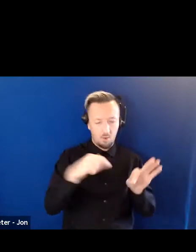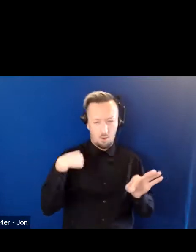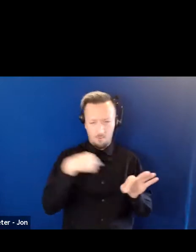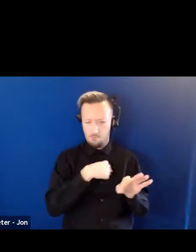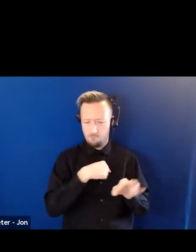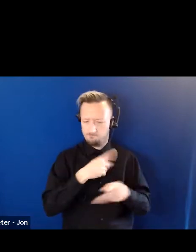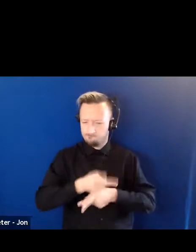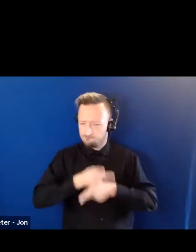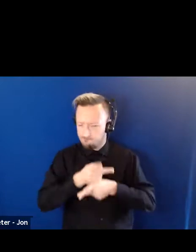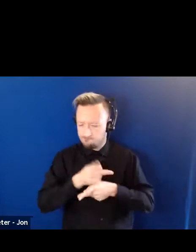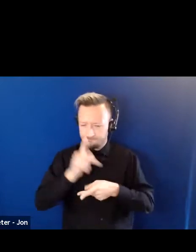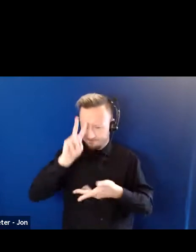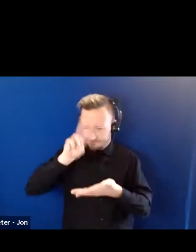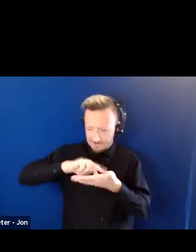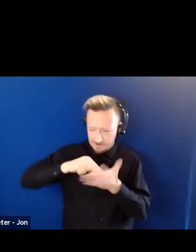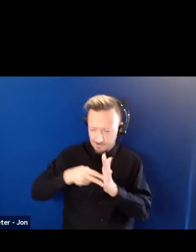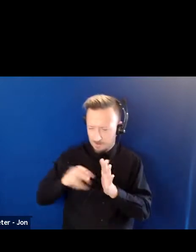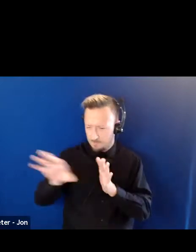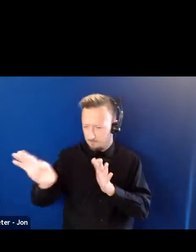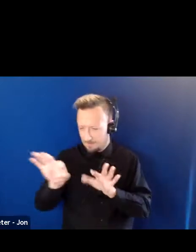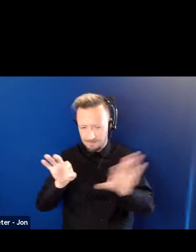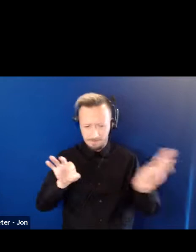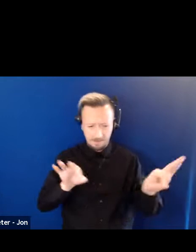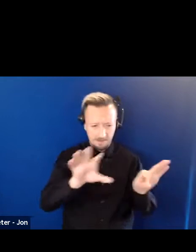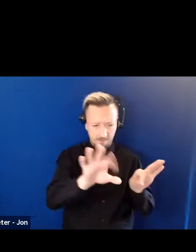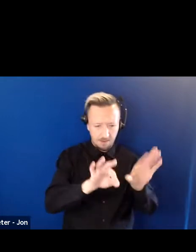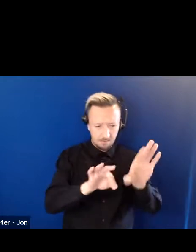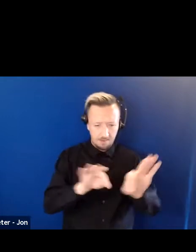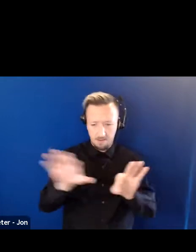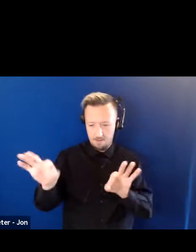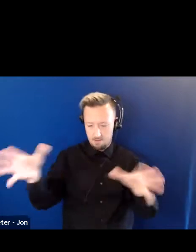board, again, to make sure that we represent everyone.